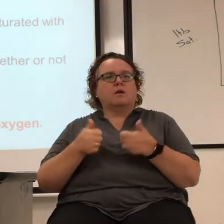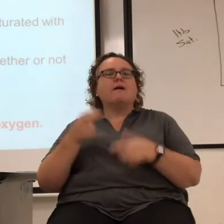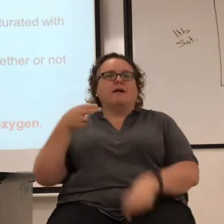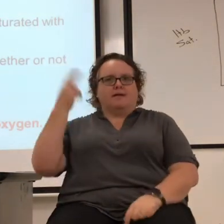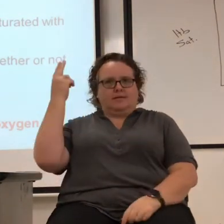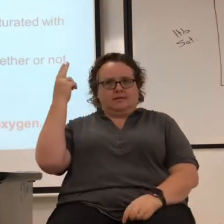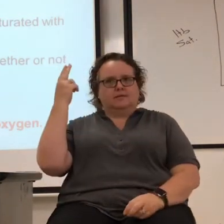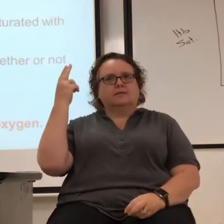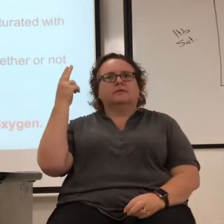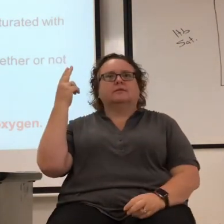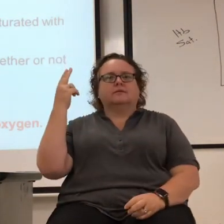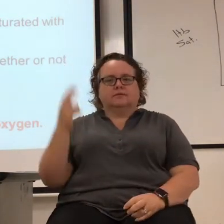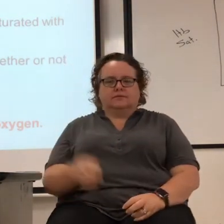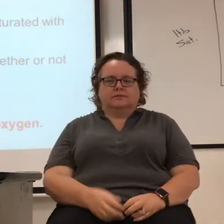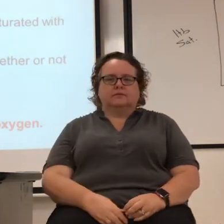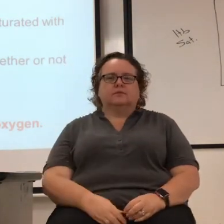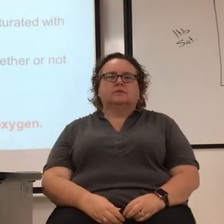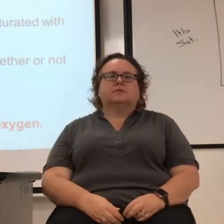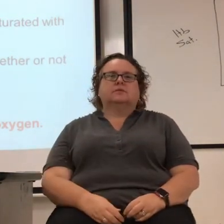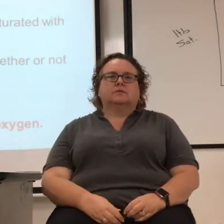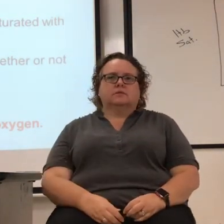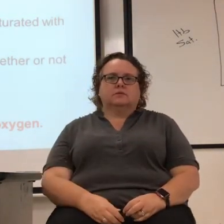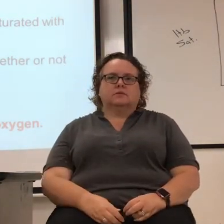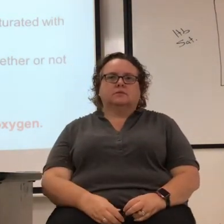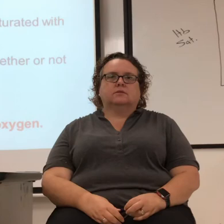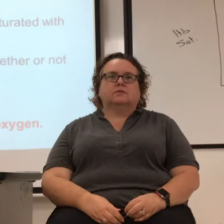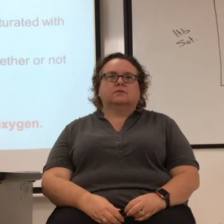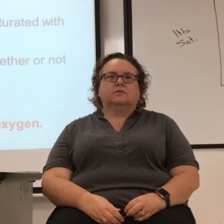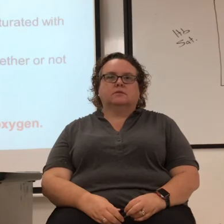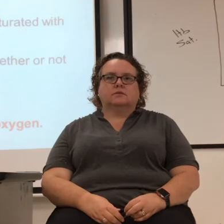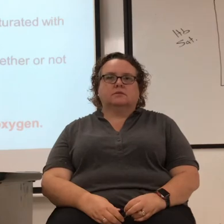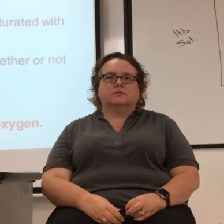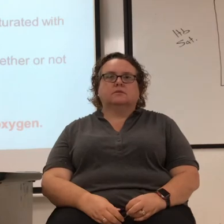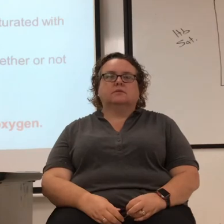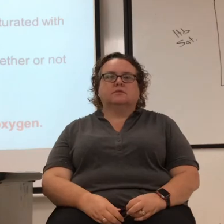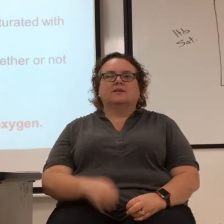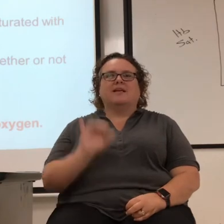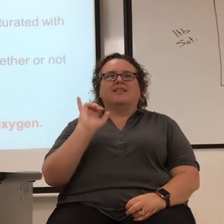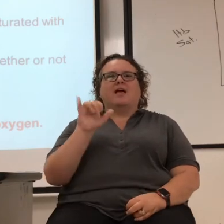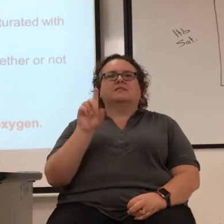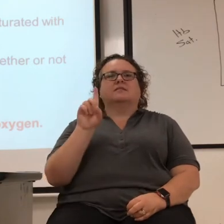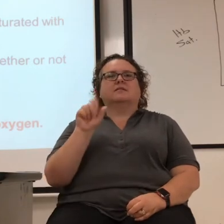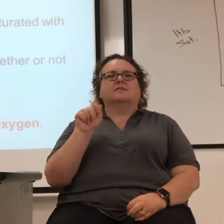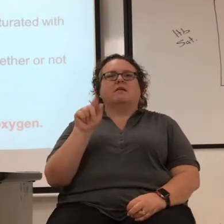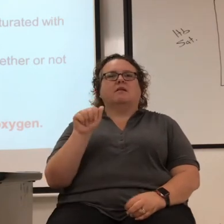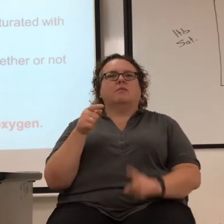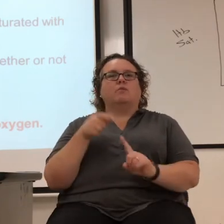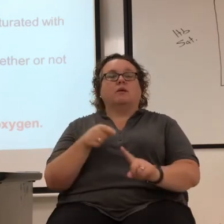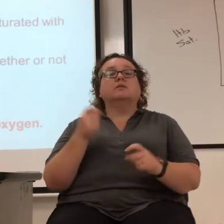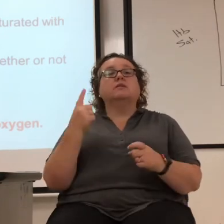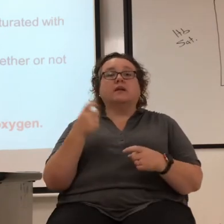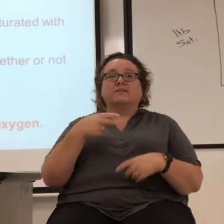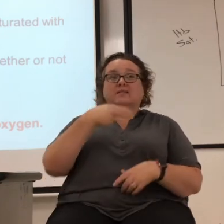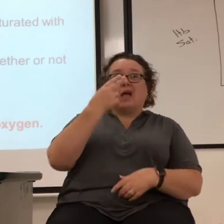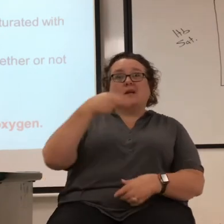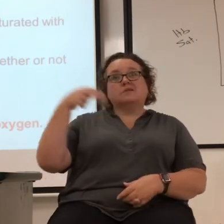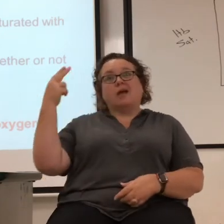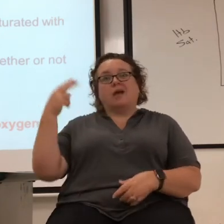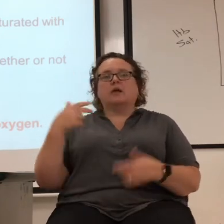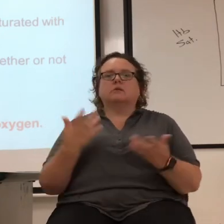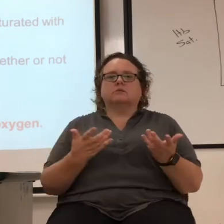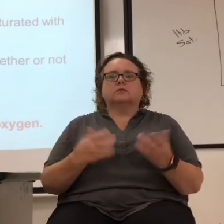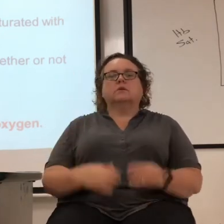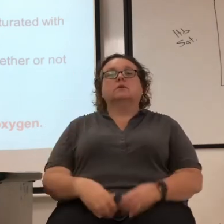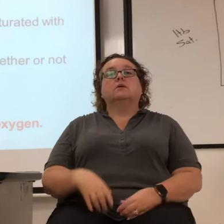High. High. Yeah, just make sure you're with me. I'll just put an X mark spot there. That's the data point. If it's high, it's high. And what we're saying